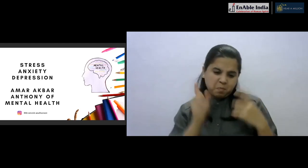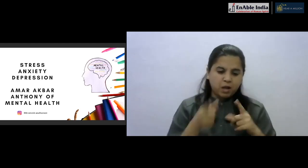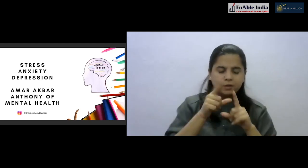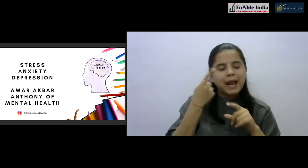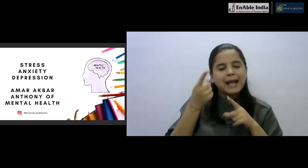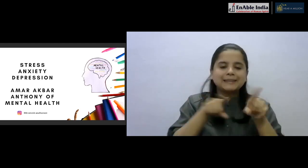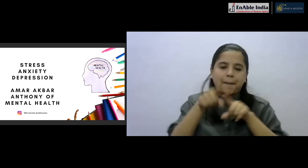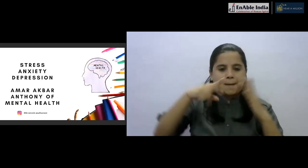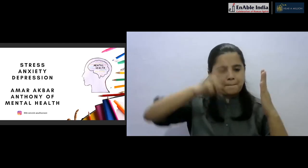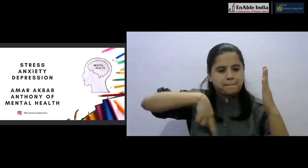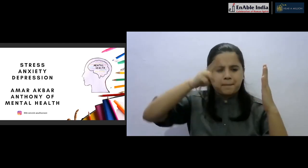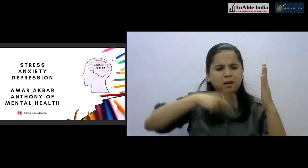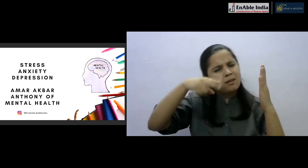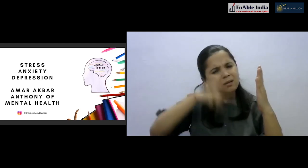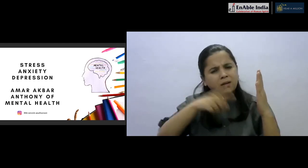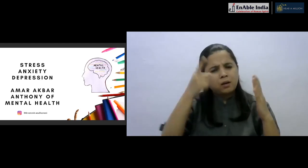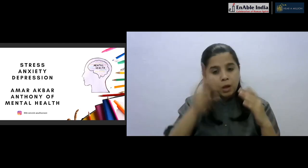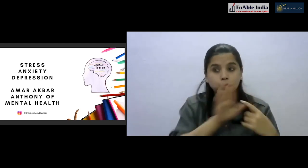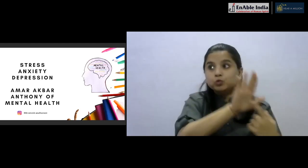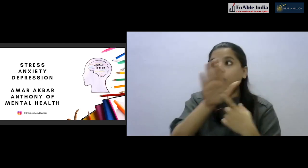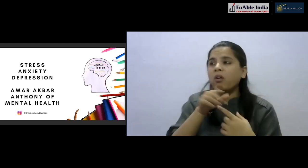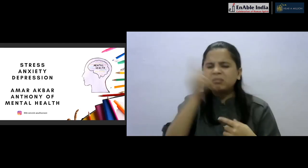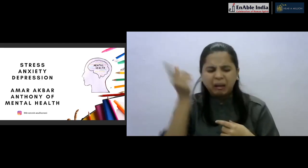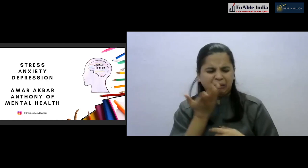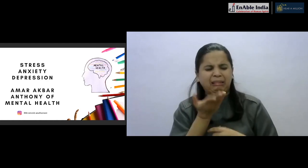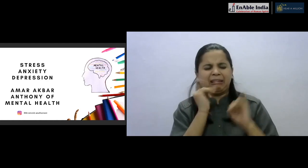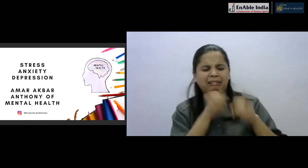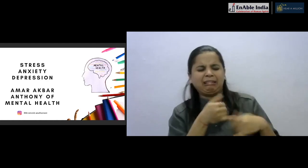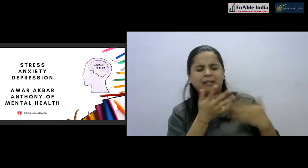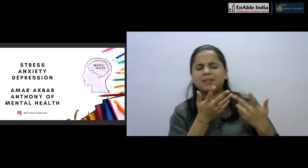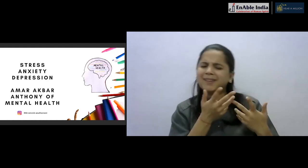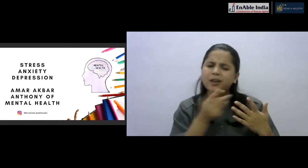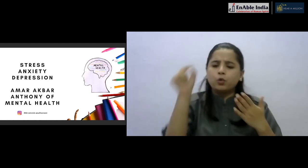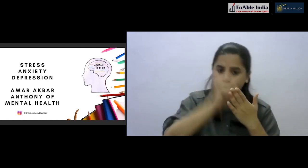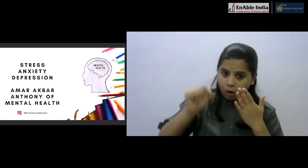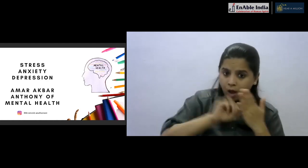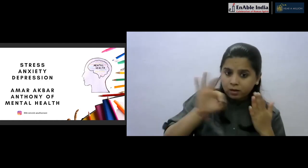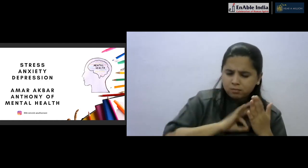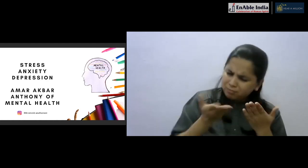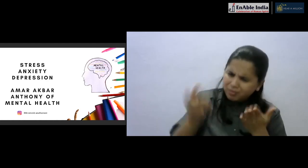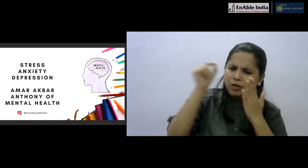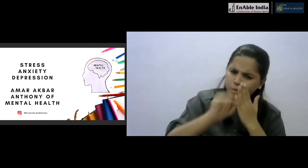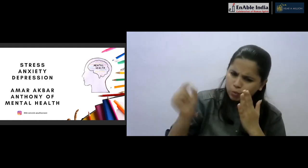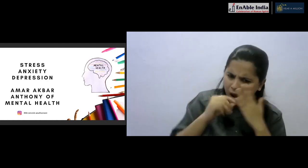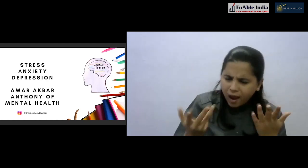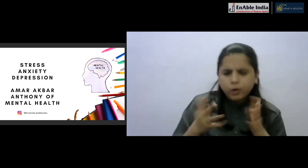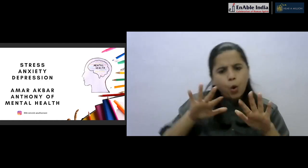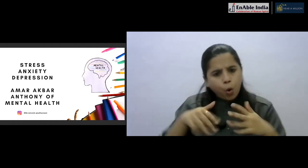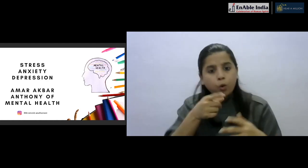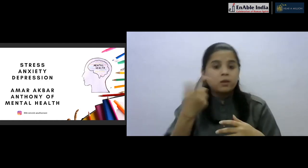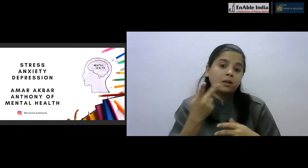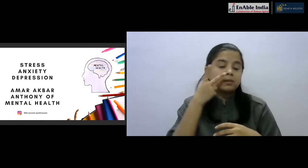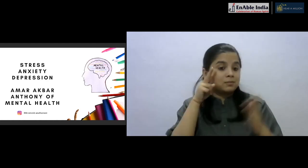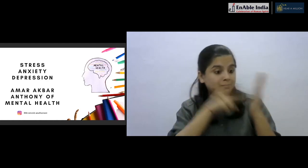painting, paint. You don't have to show it to everyone. If you like writing, write. If you like watching